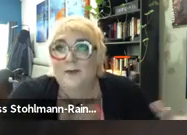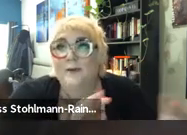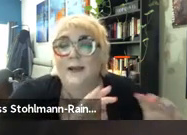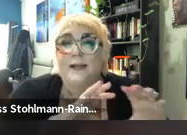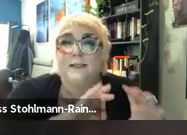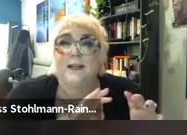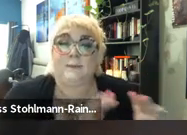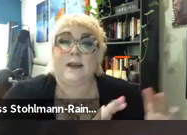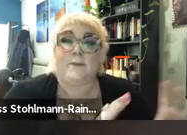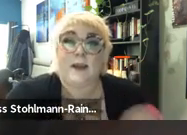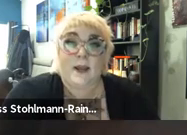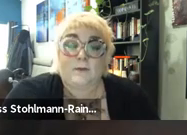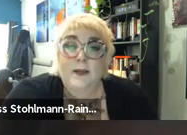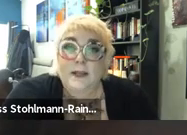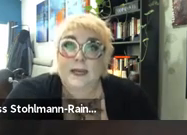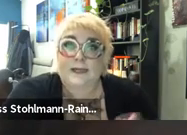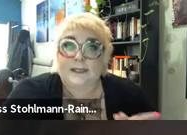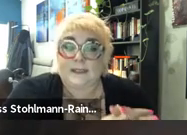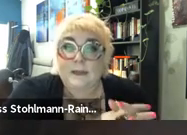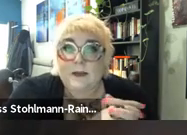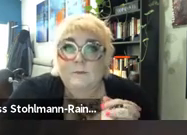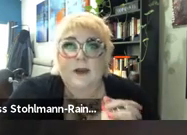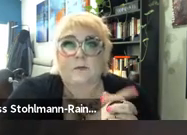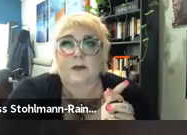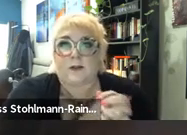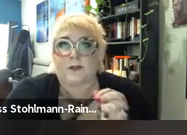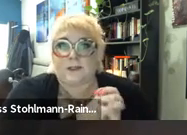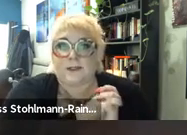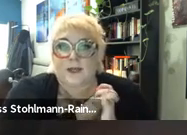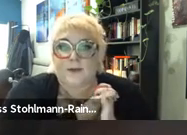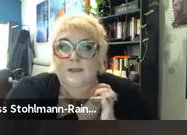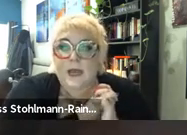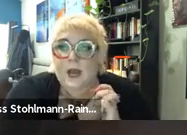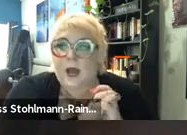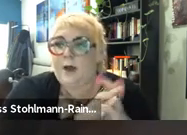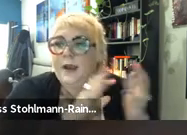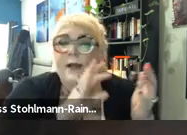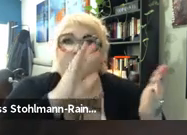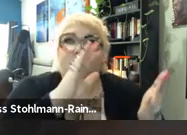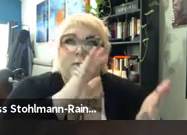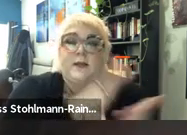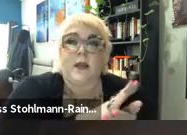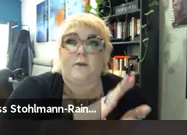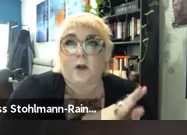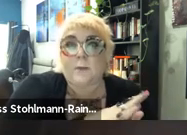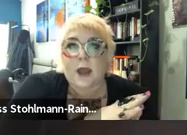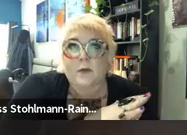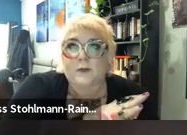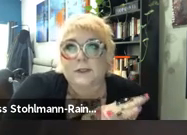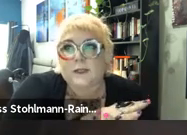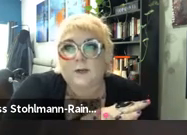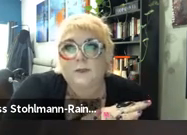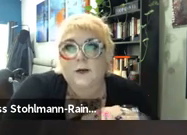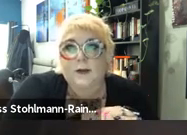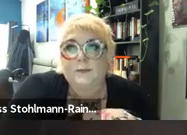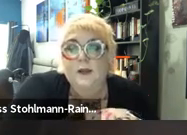generally happening is that it's becoming really connected deeply embedded with carceral systems um and really affirming how